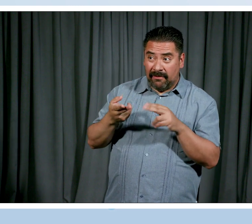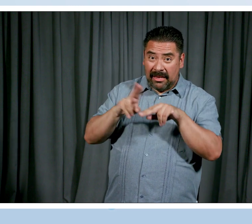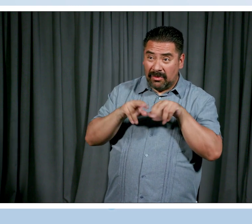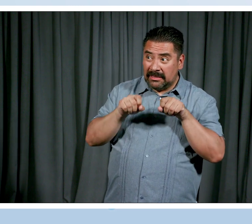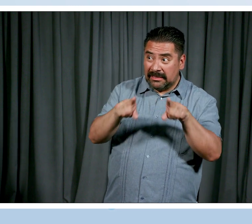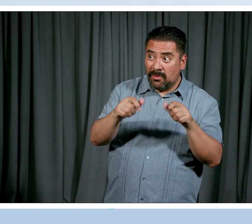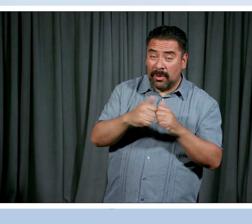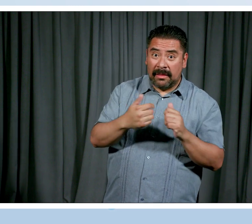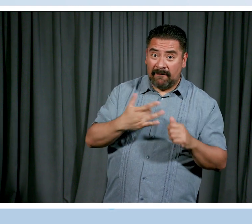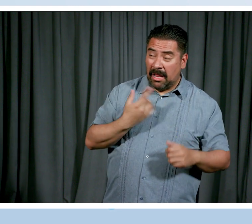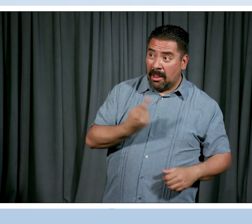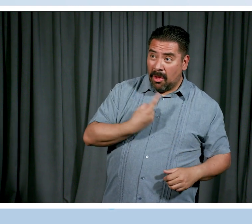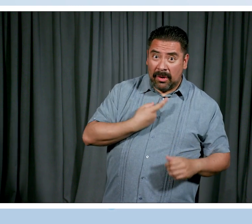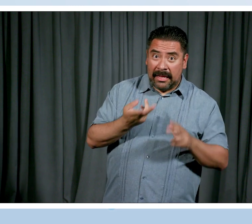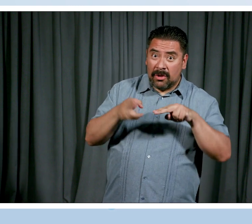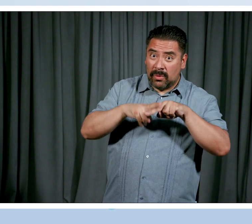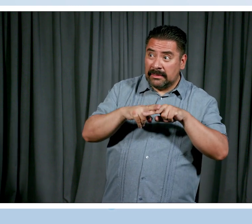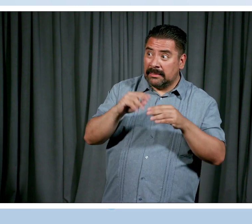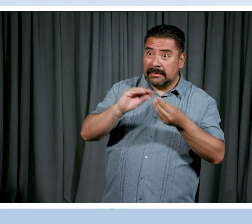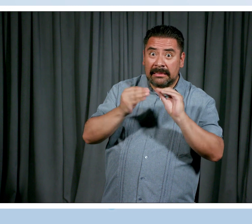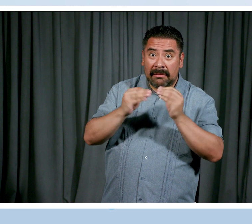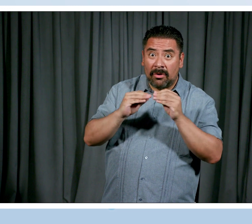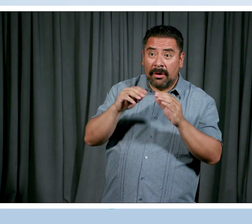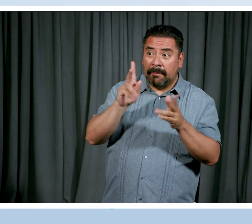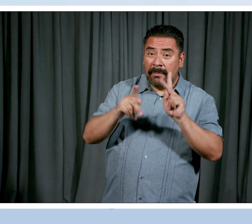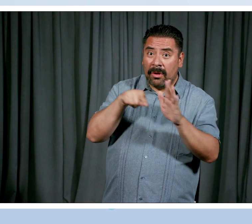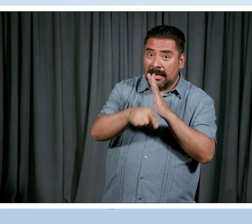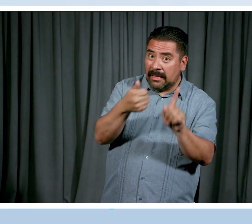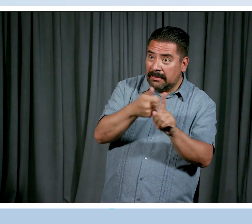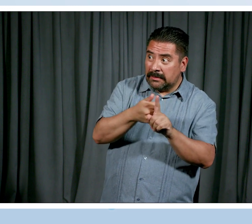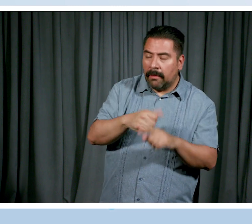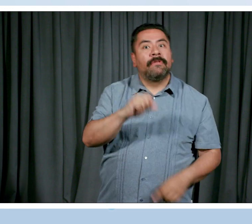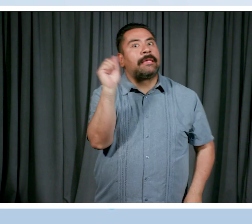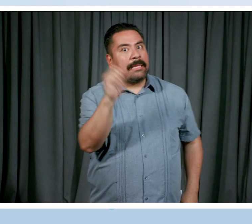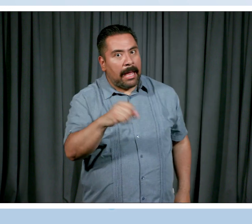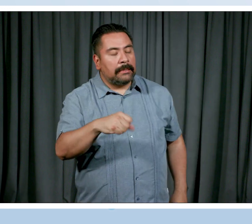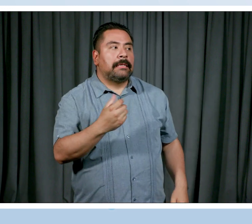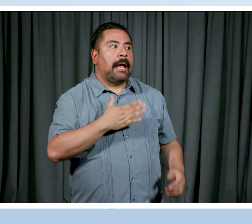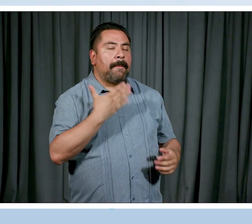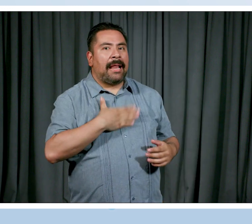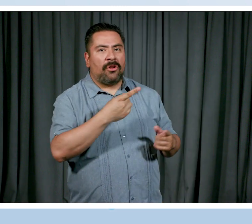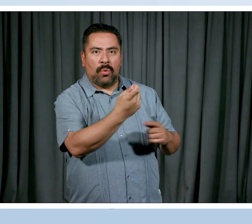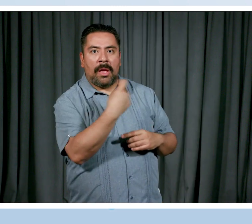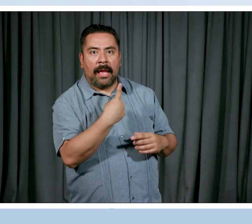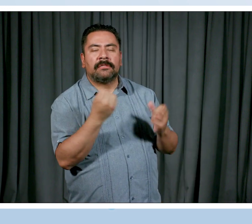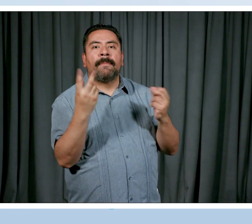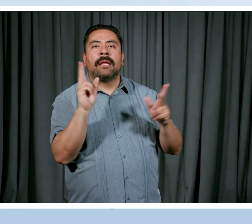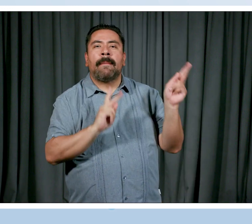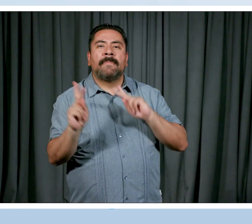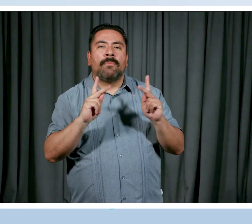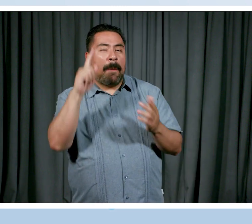suicide? 100%. Yeah, and I'm really glad that you asked that, because I think that there's a lot of people